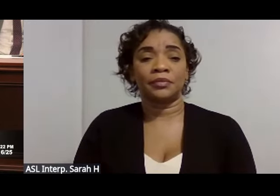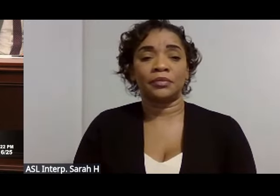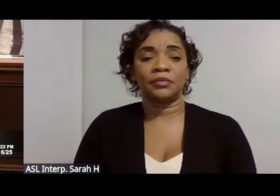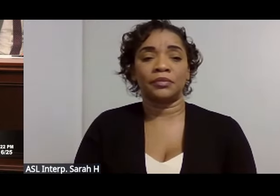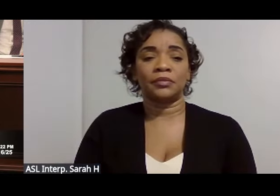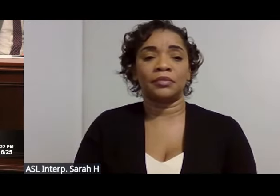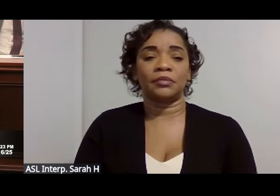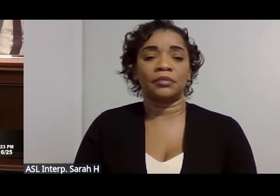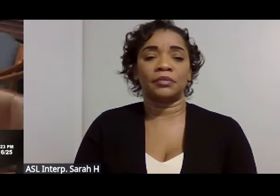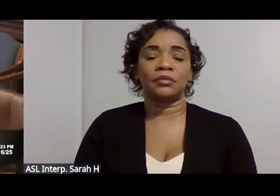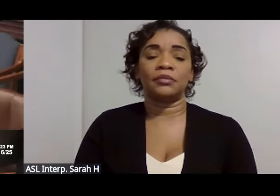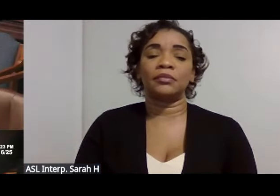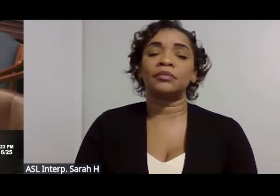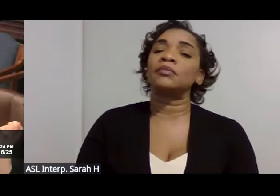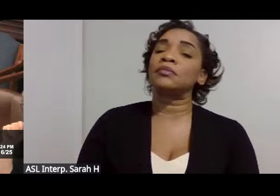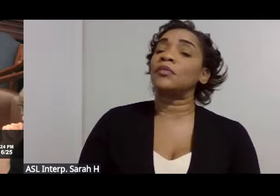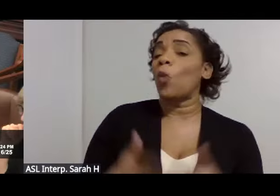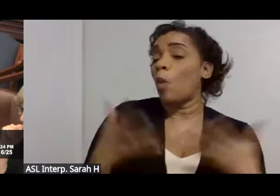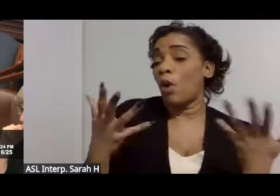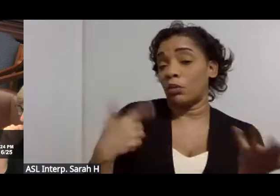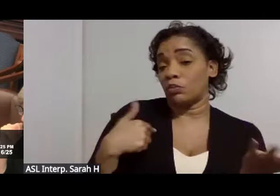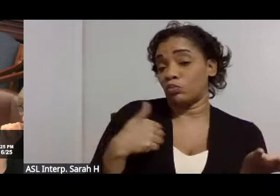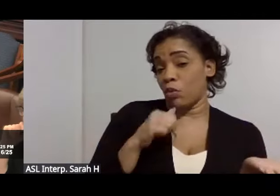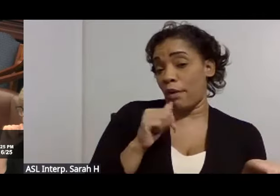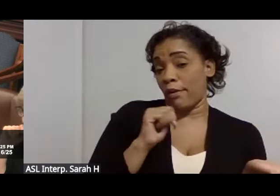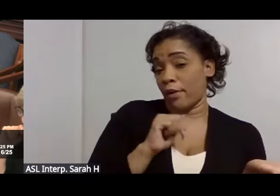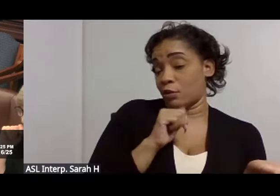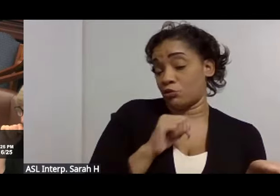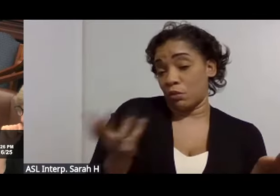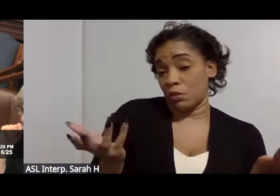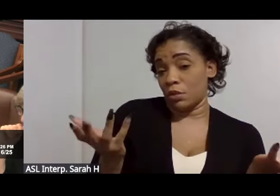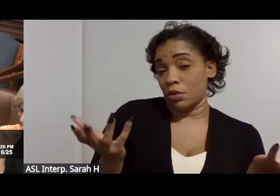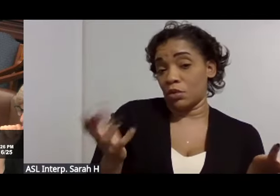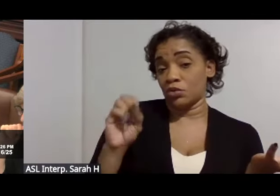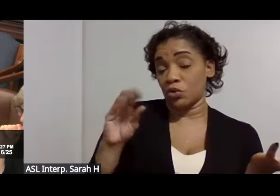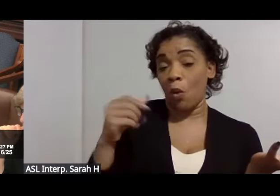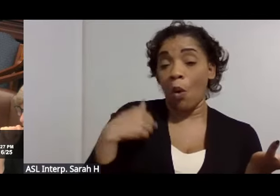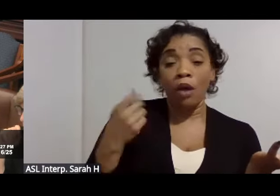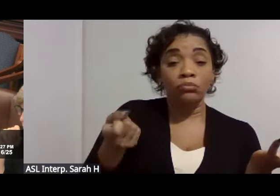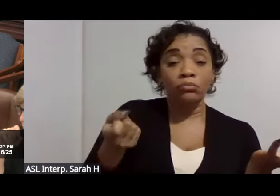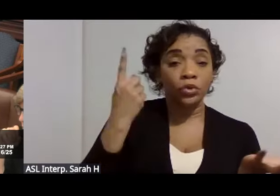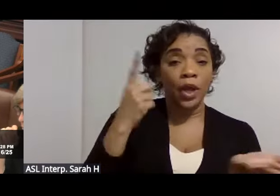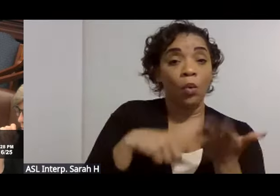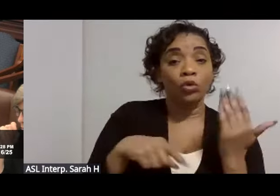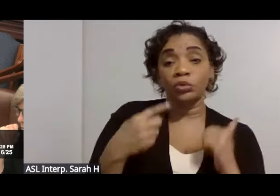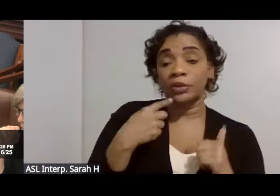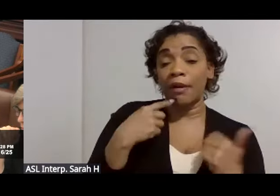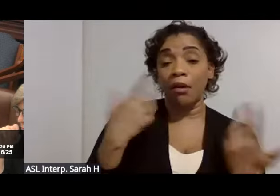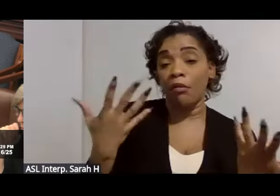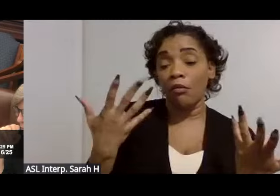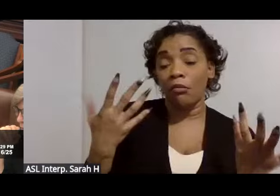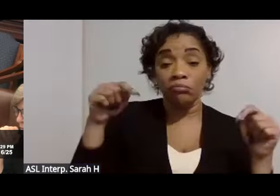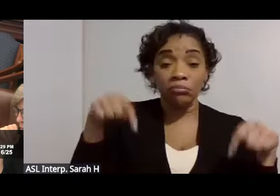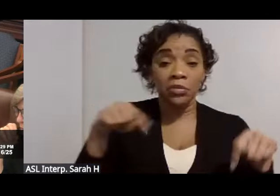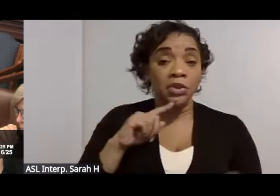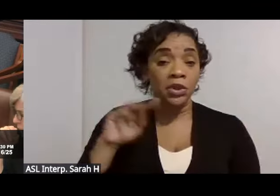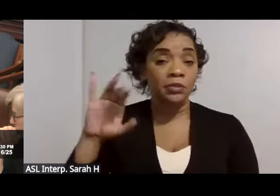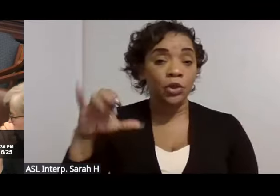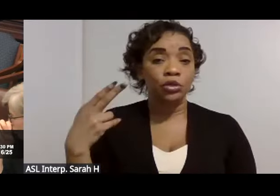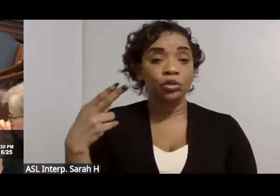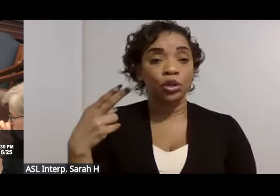I would say we're not Arizona, so that's, I understand why you're mentioning that, but this is Michigan. Okay, so